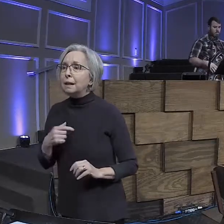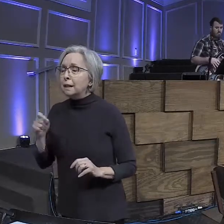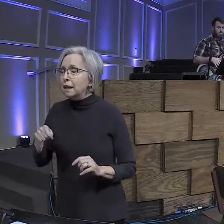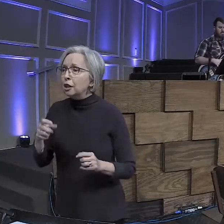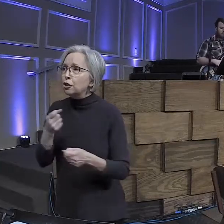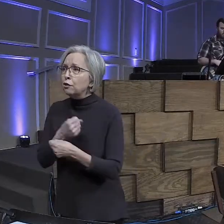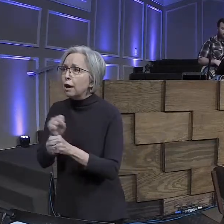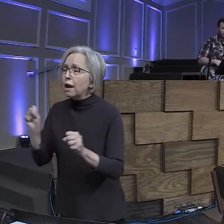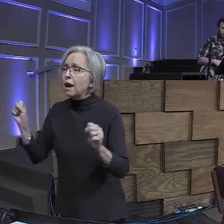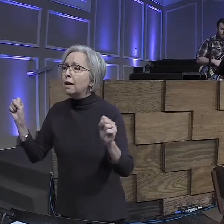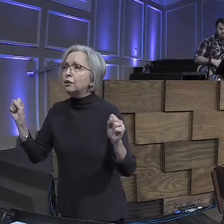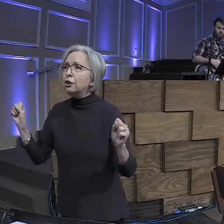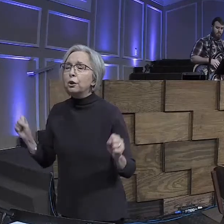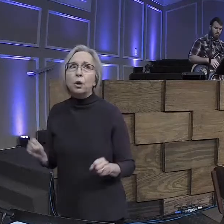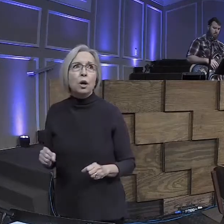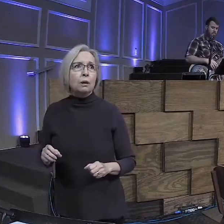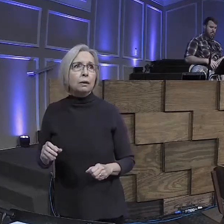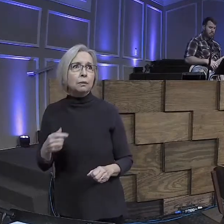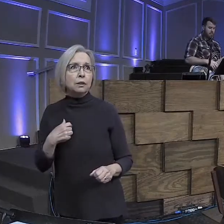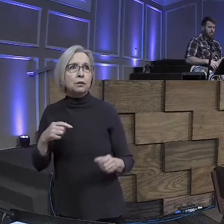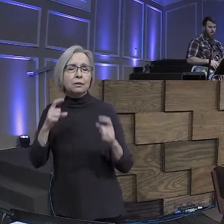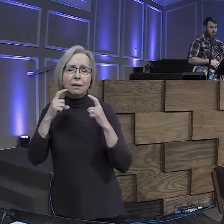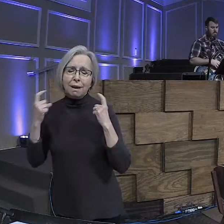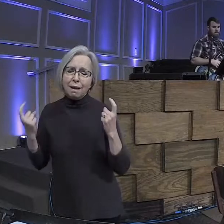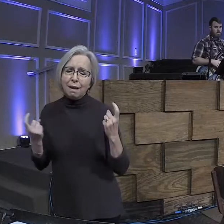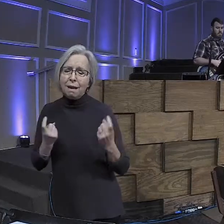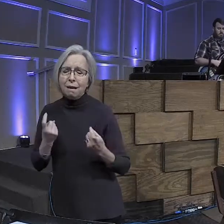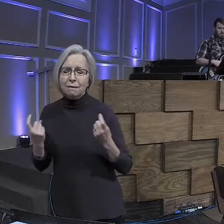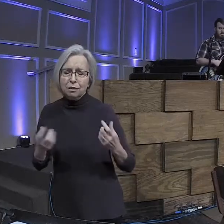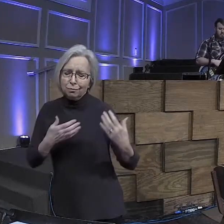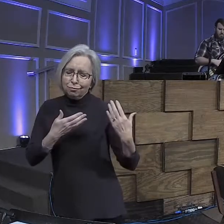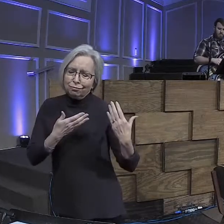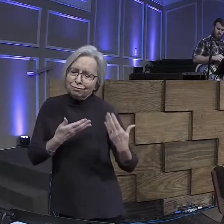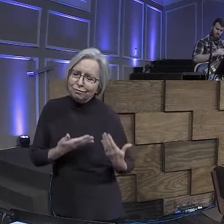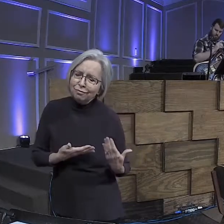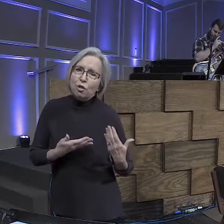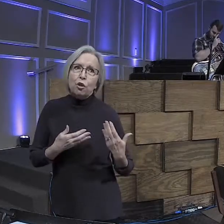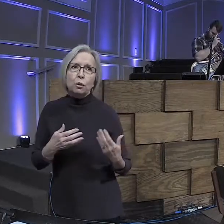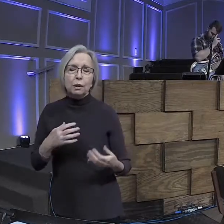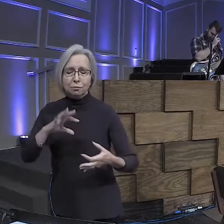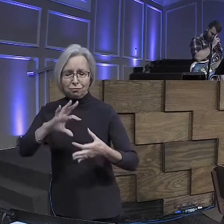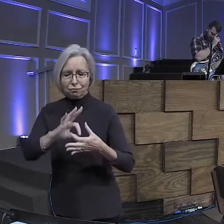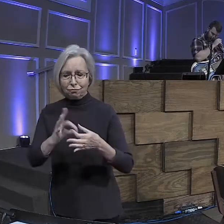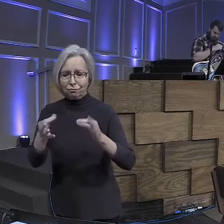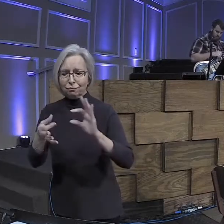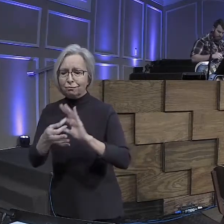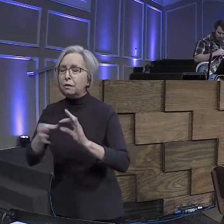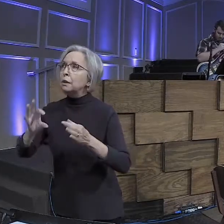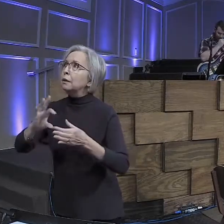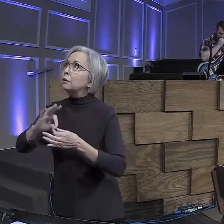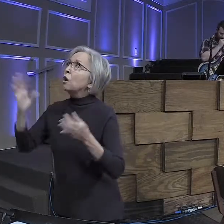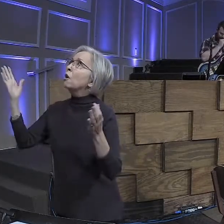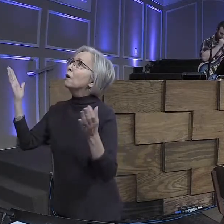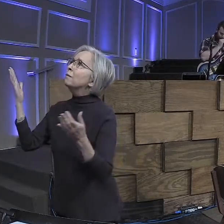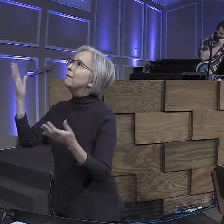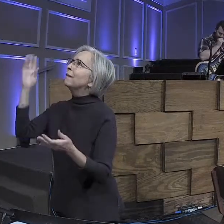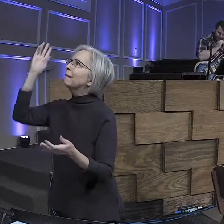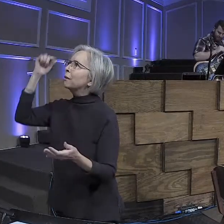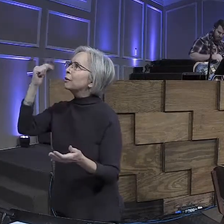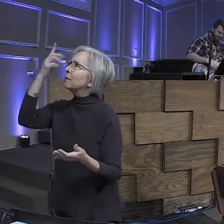I needed rescue. My sin was heavy, but chains break at the weight of